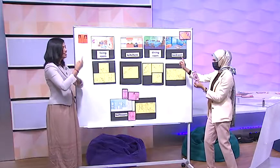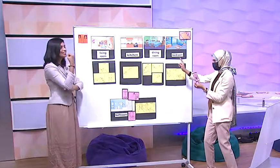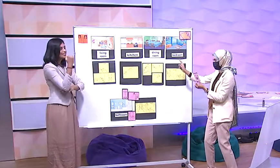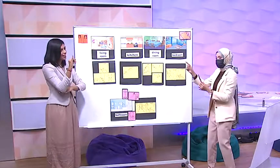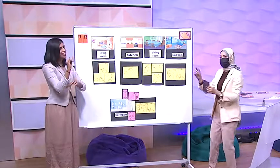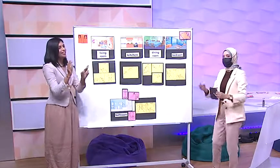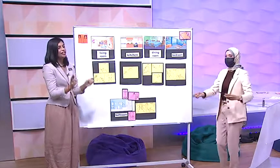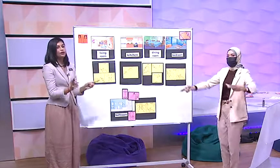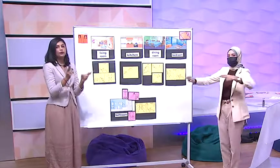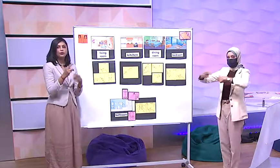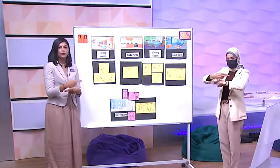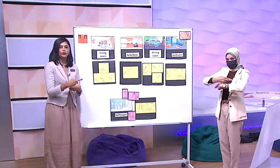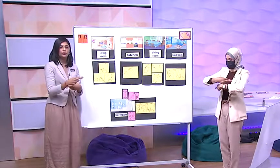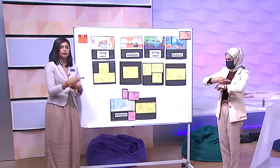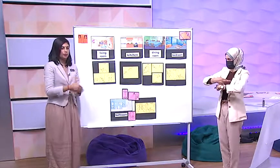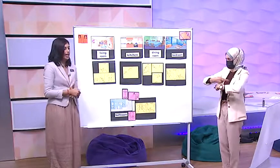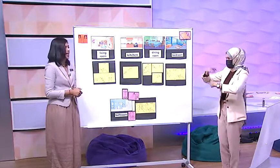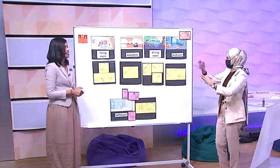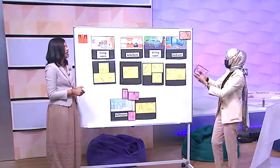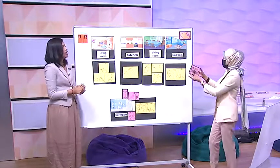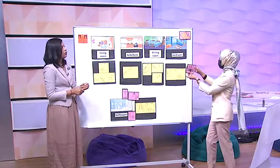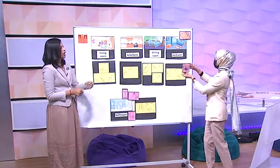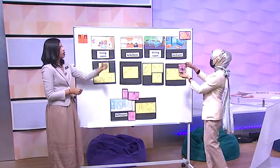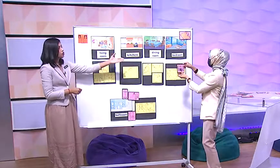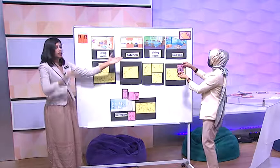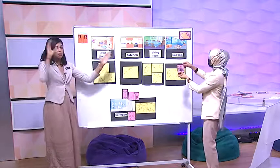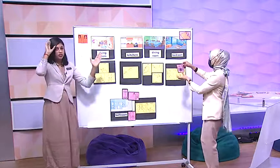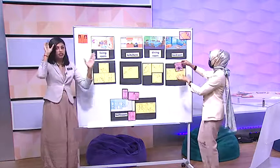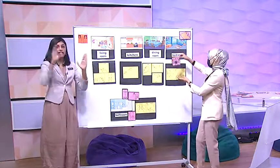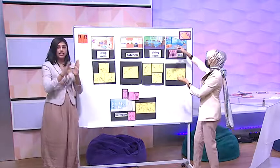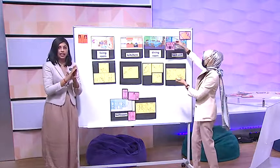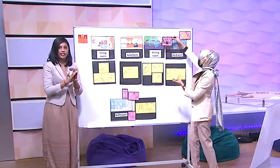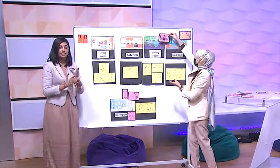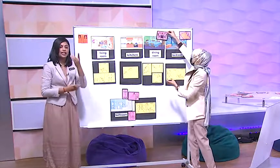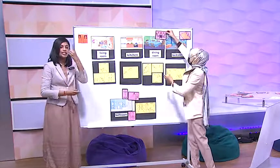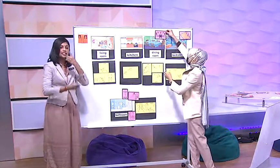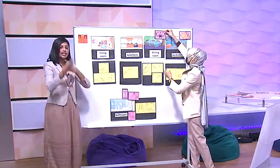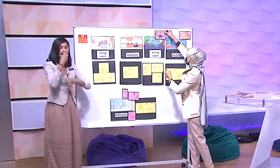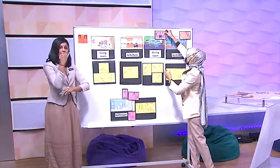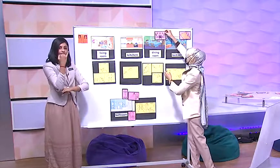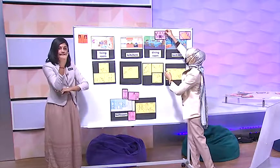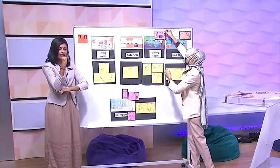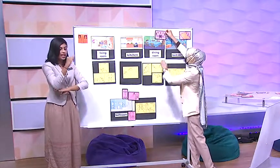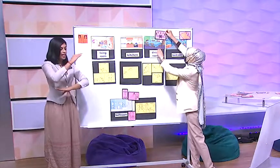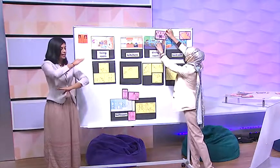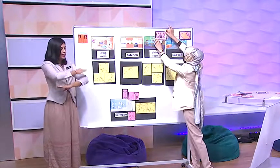dining. Dining room. Yes. Okay. So, this picture is dining